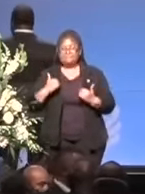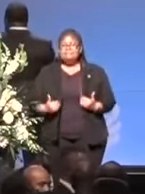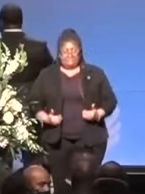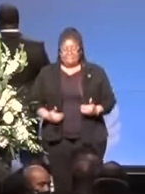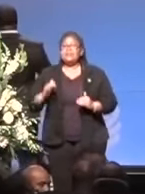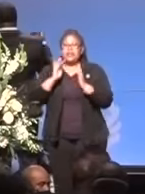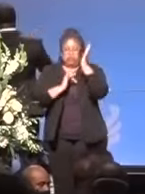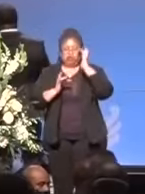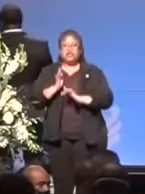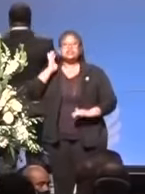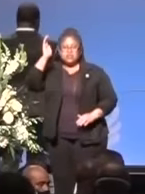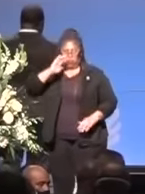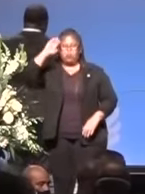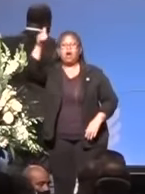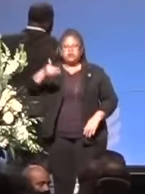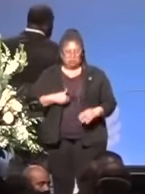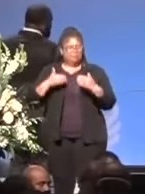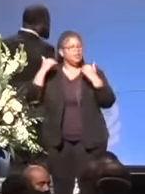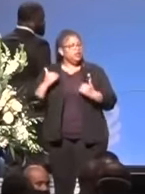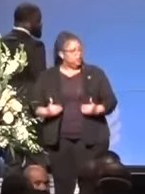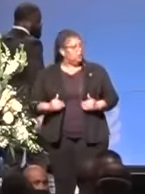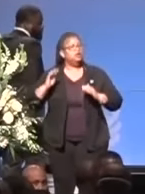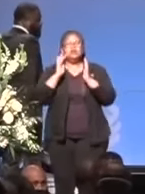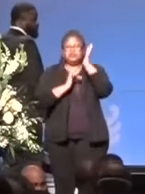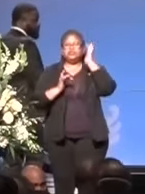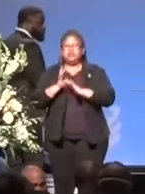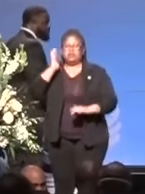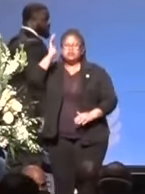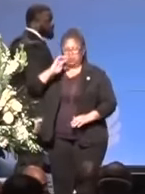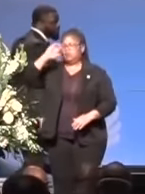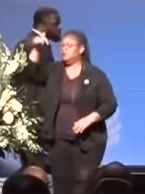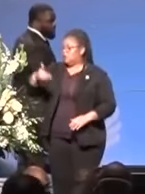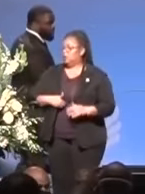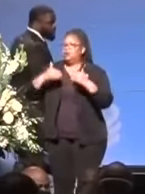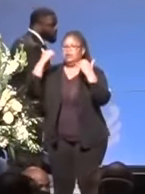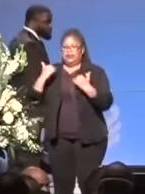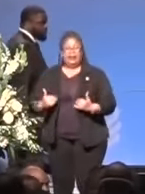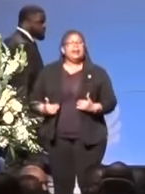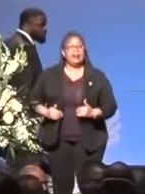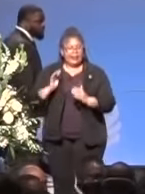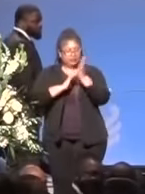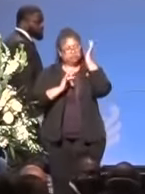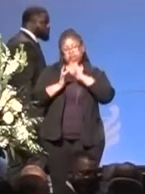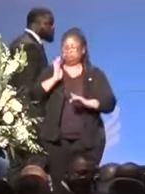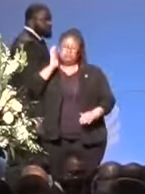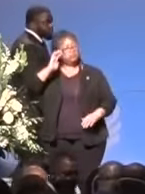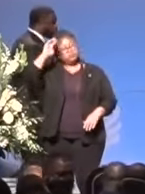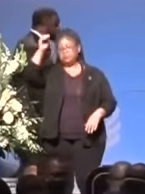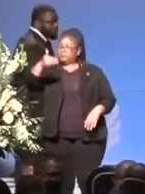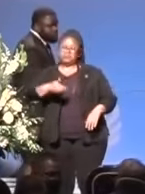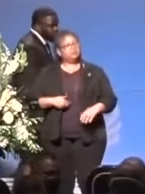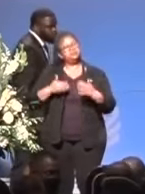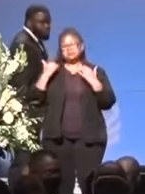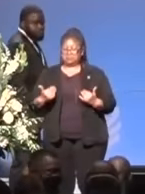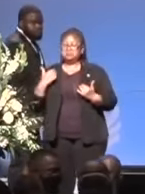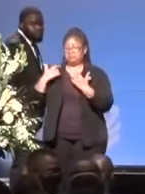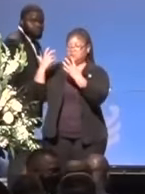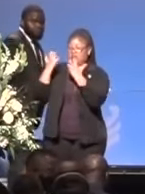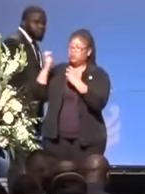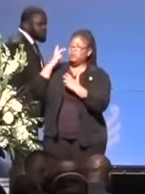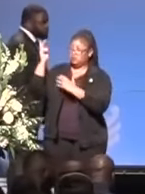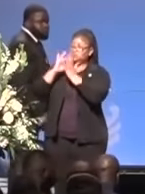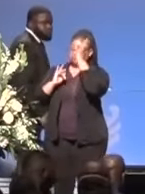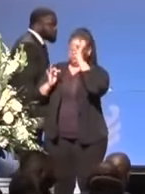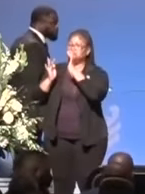Anybody want to see face to face? I want to see Jesus. I want to see